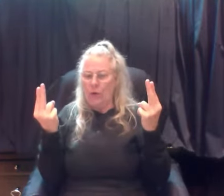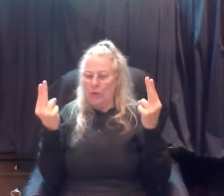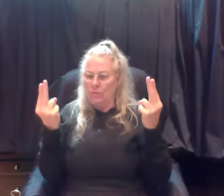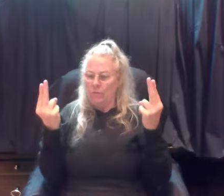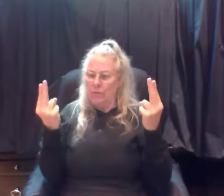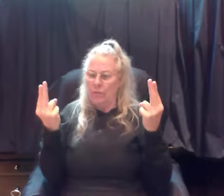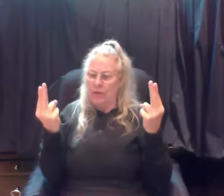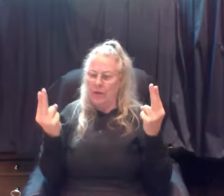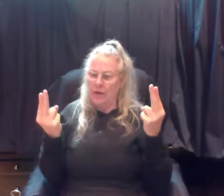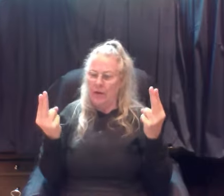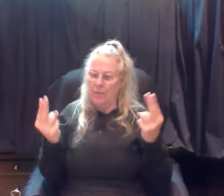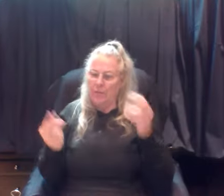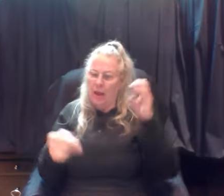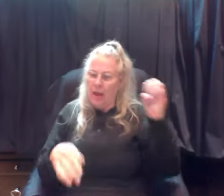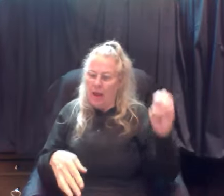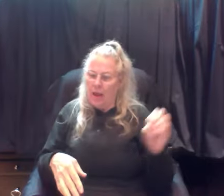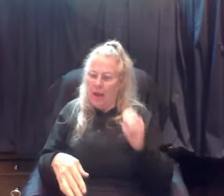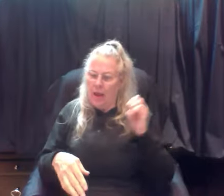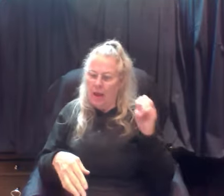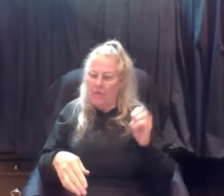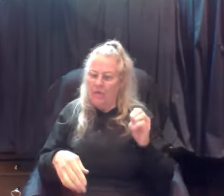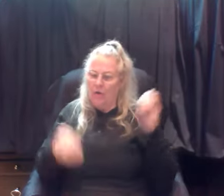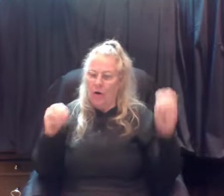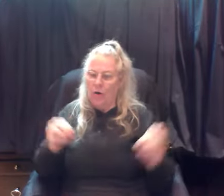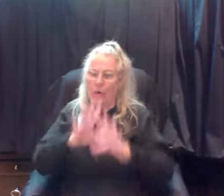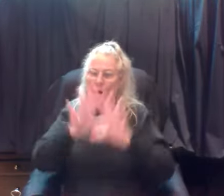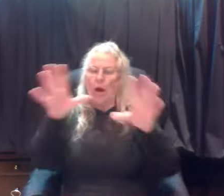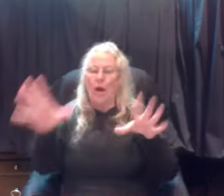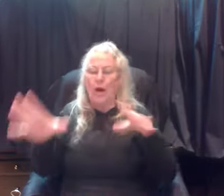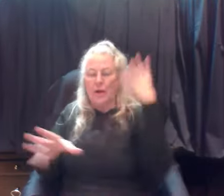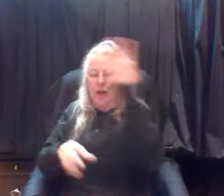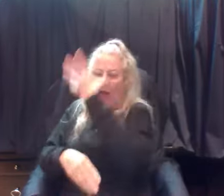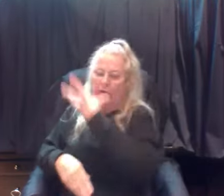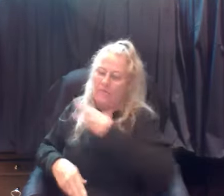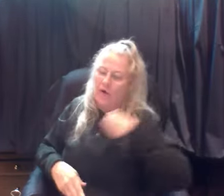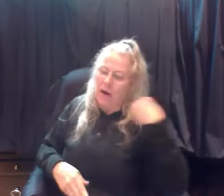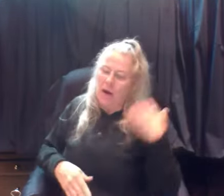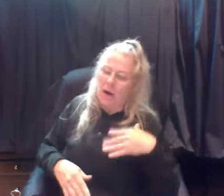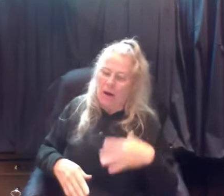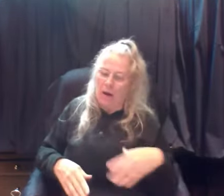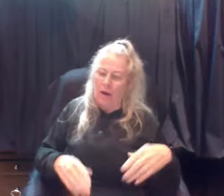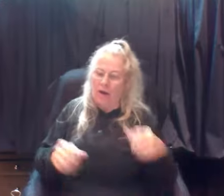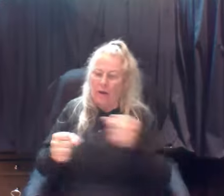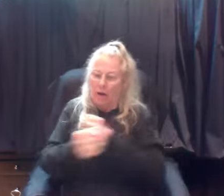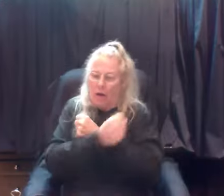alleluia ever bright and fair and love